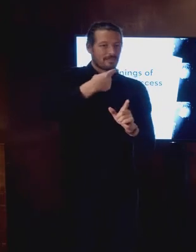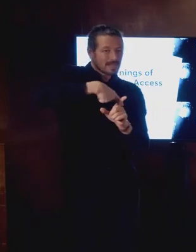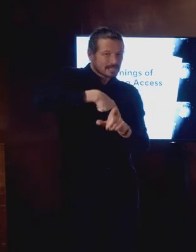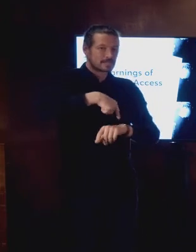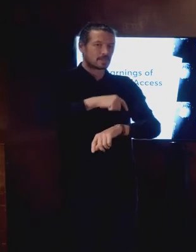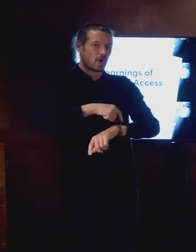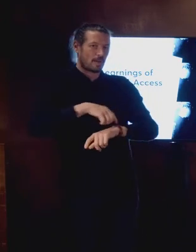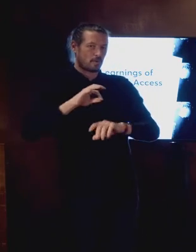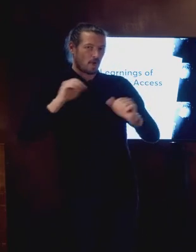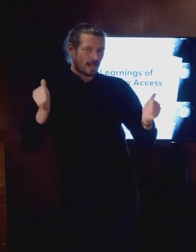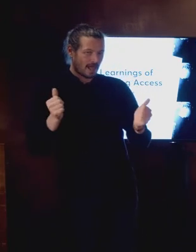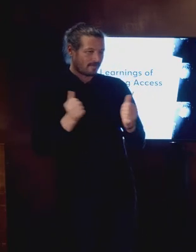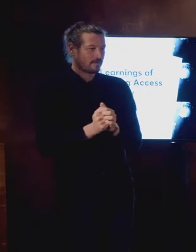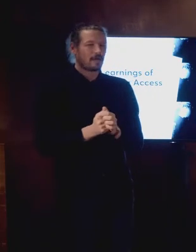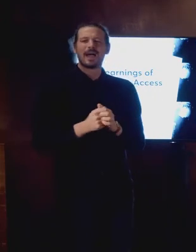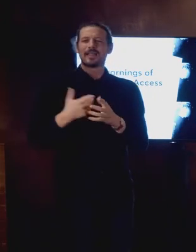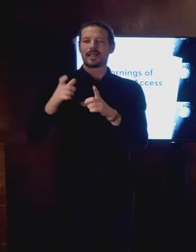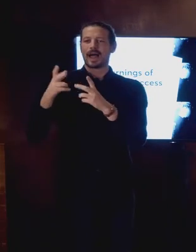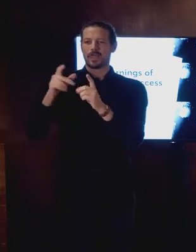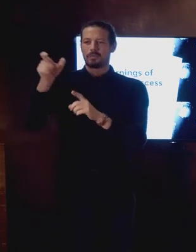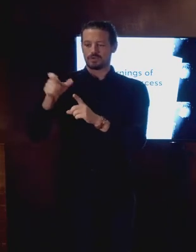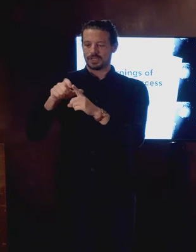then Dan Clark, who's like such a hero